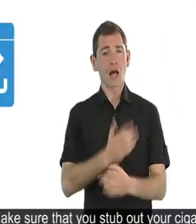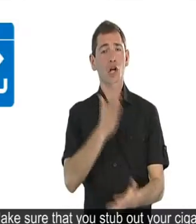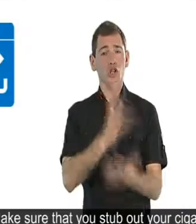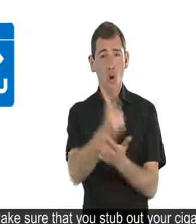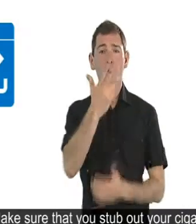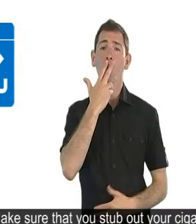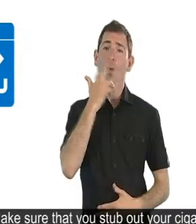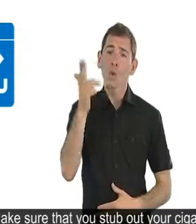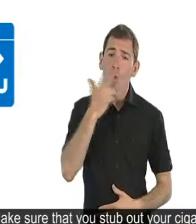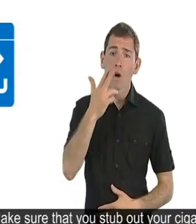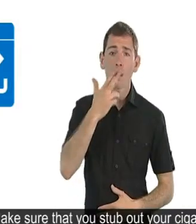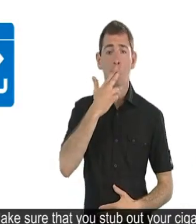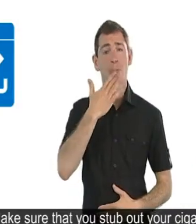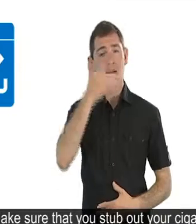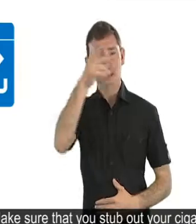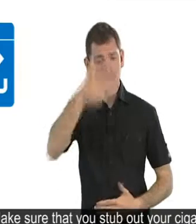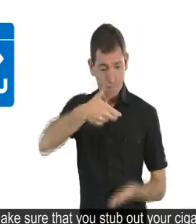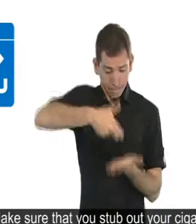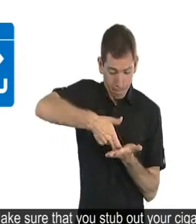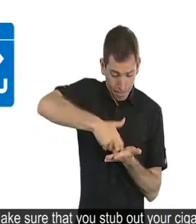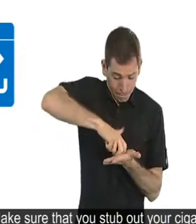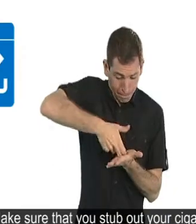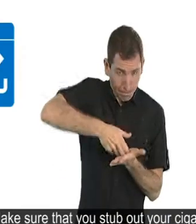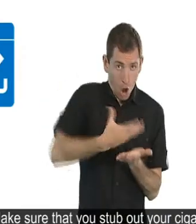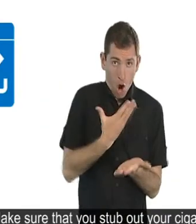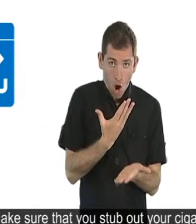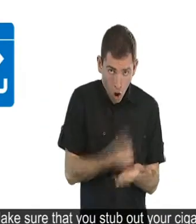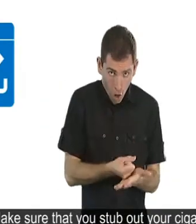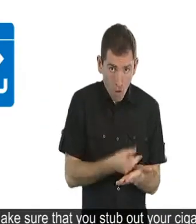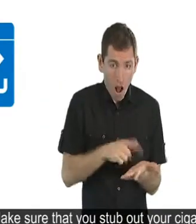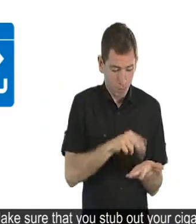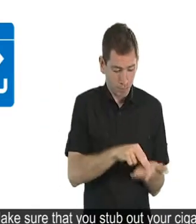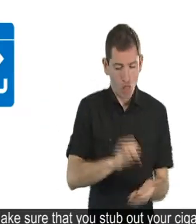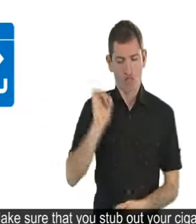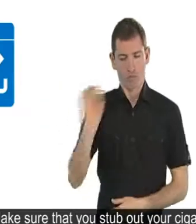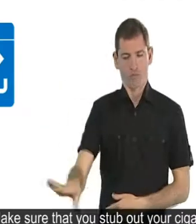Make sure that you stub out your cigarette completely and dispose of it carefully.